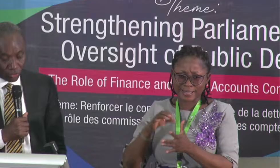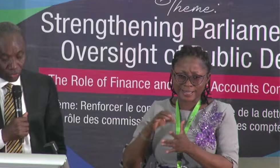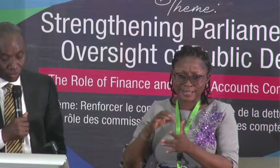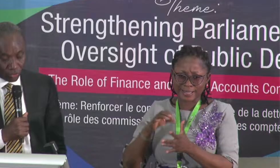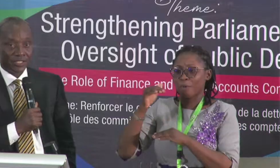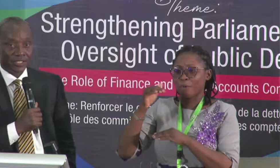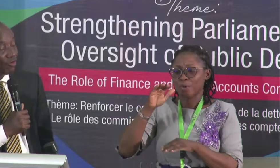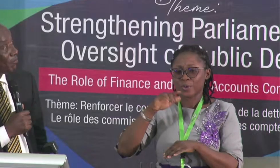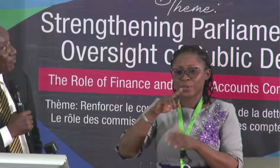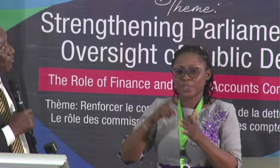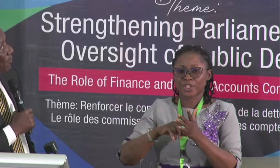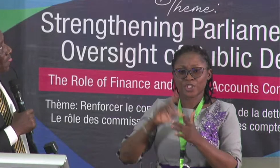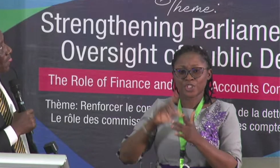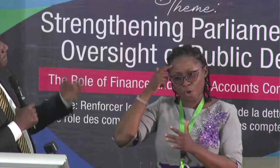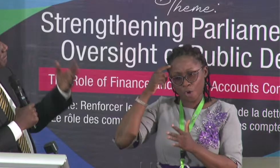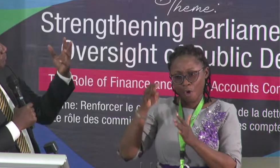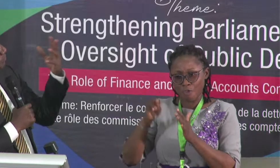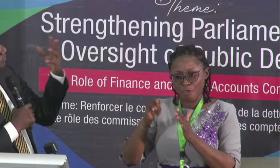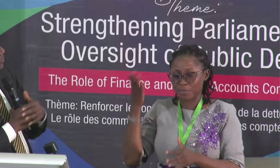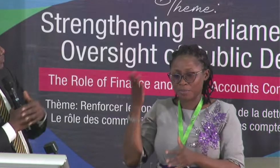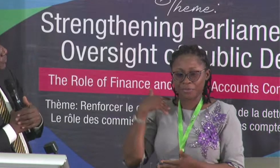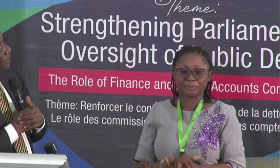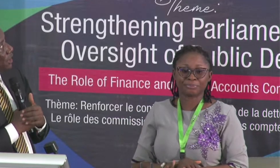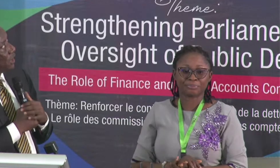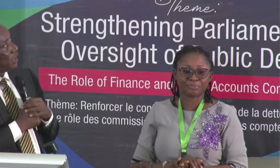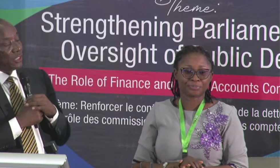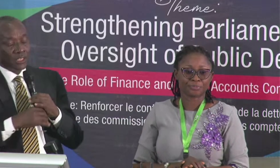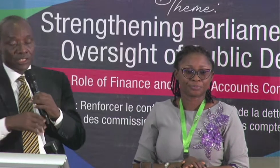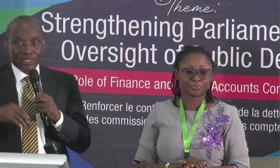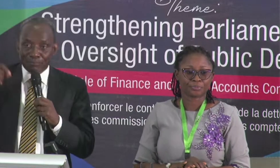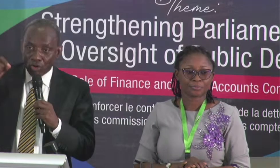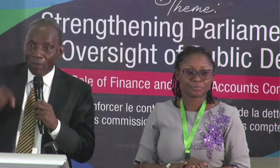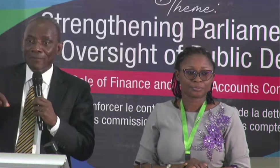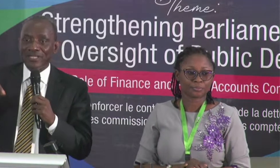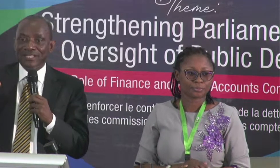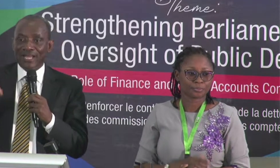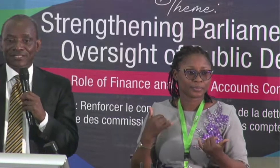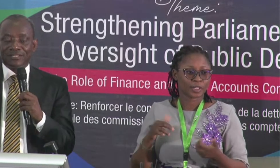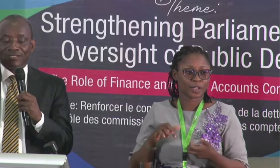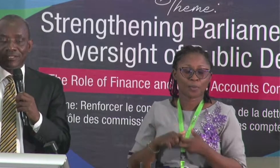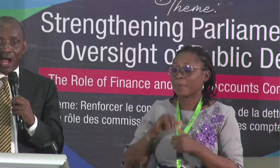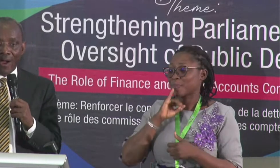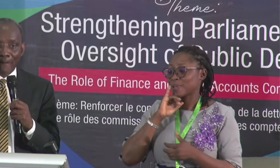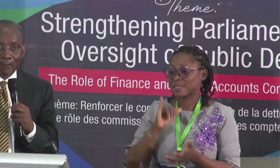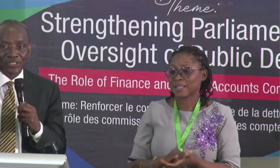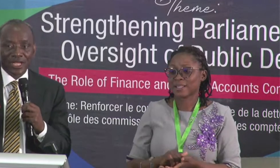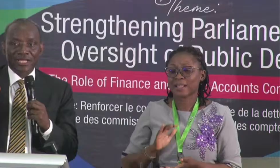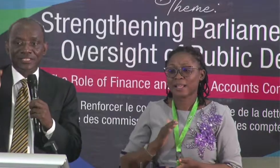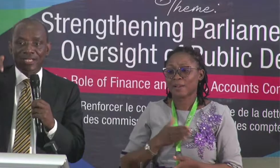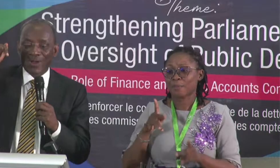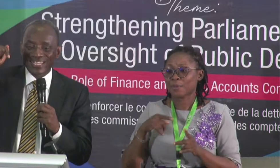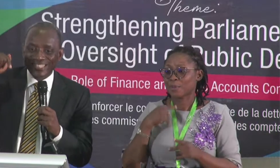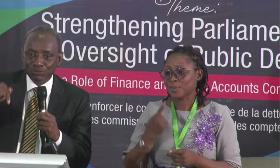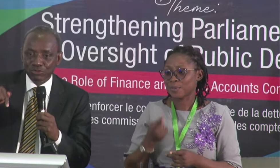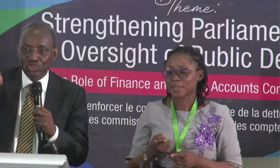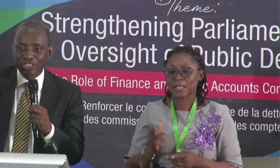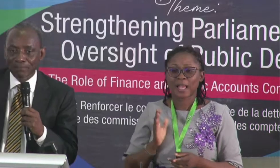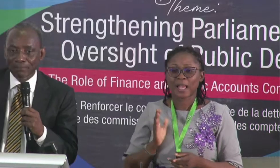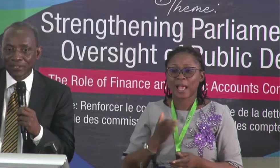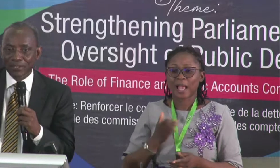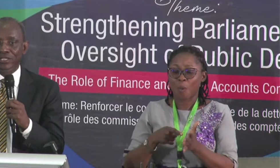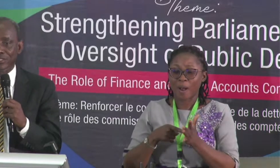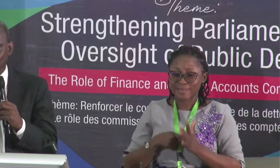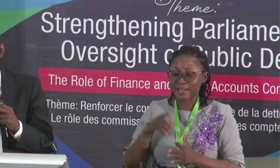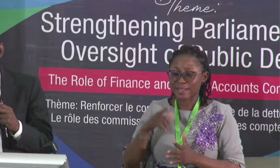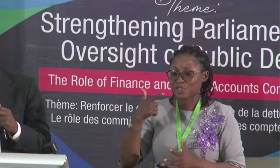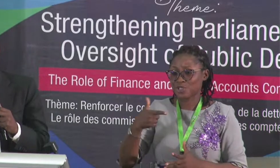governments, that have gone before. Now, the problem is that our people says that our debt to